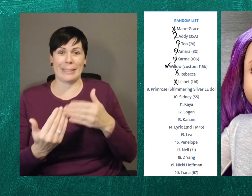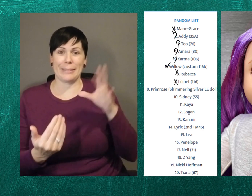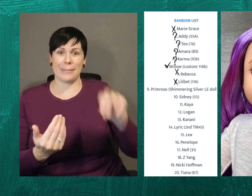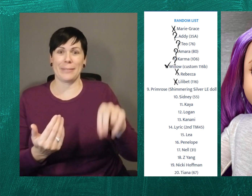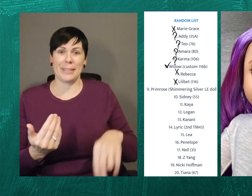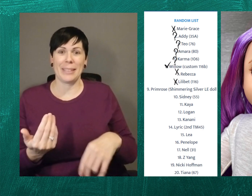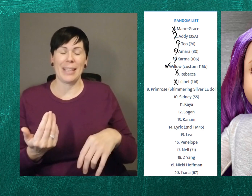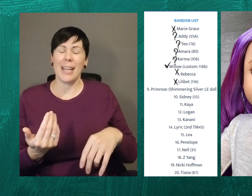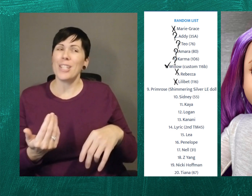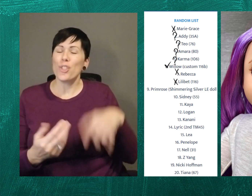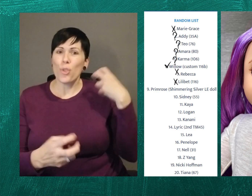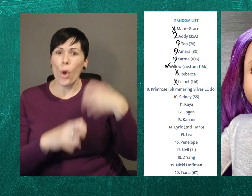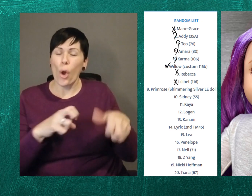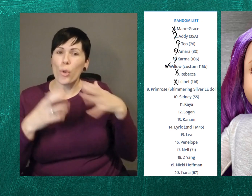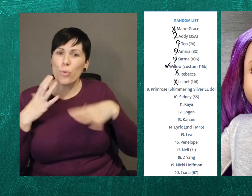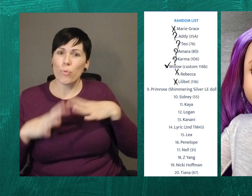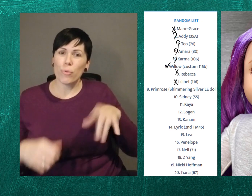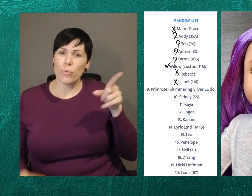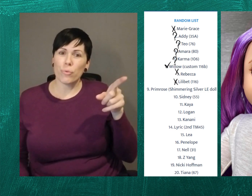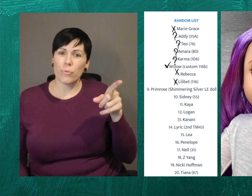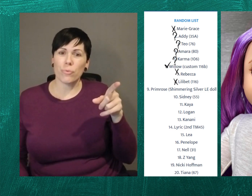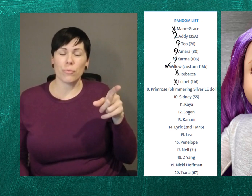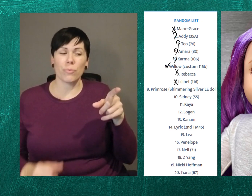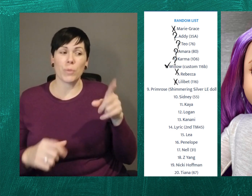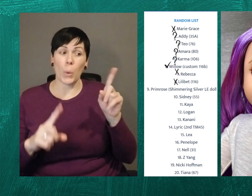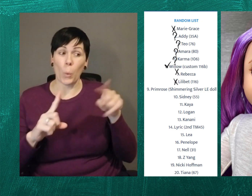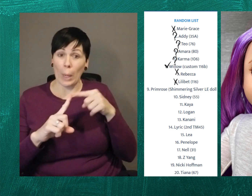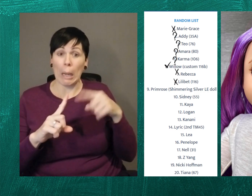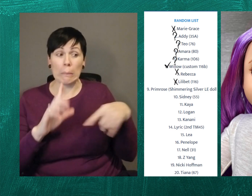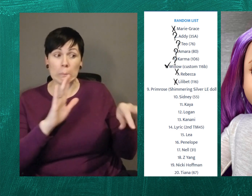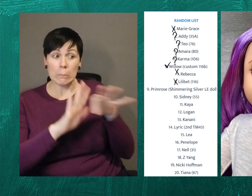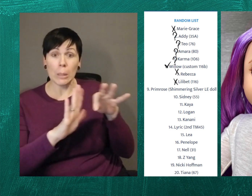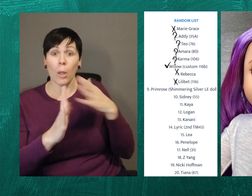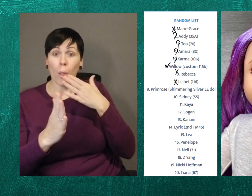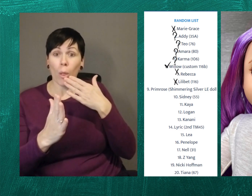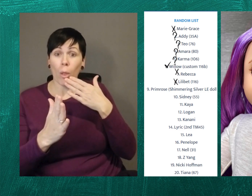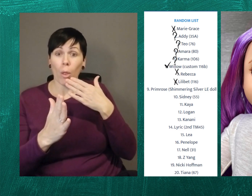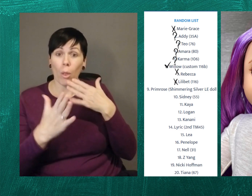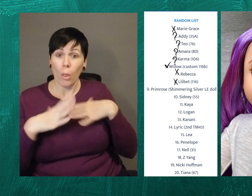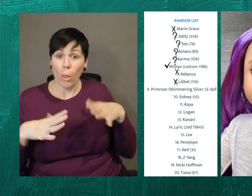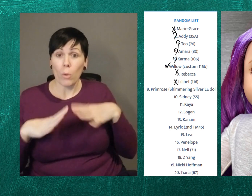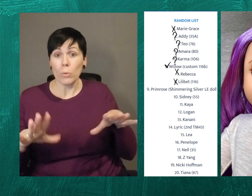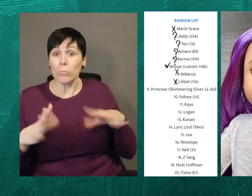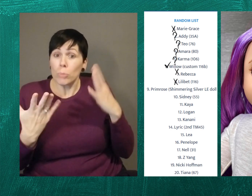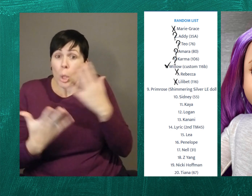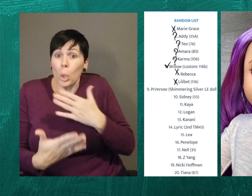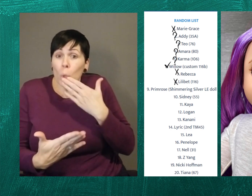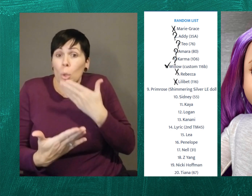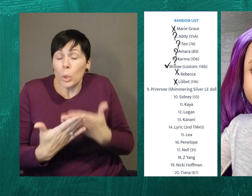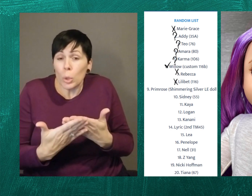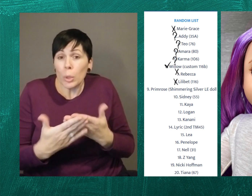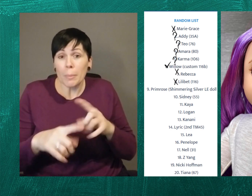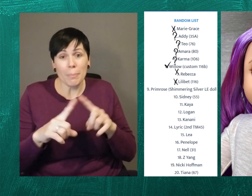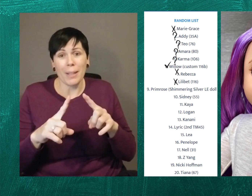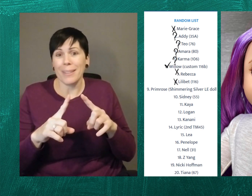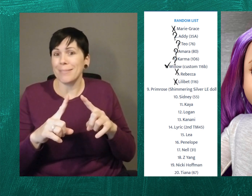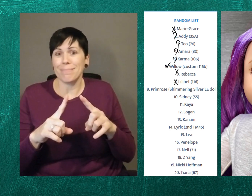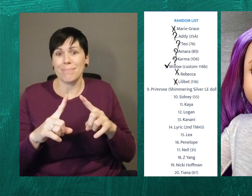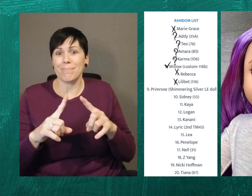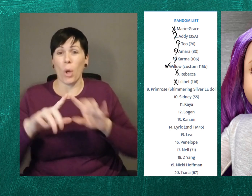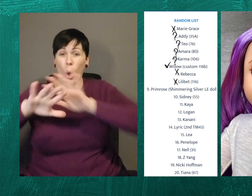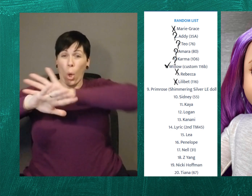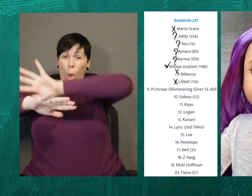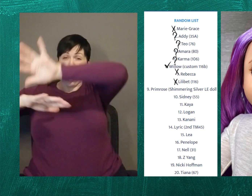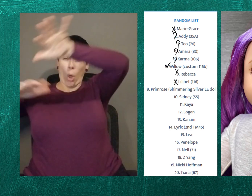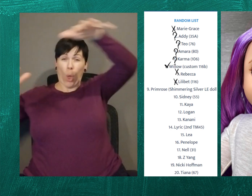doll. When I dress her, I think she ends up looking cute, but she can only wear a tiny fraction of the clothing that we